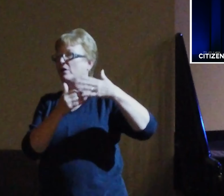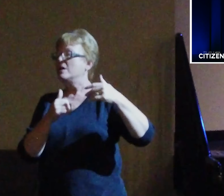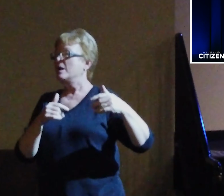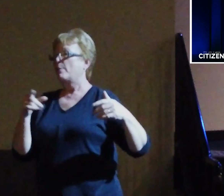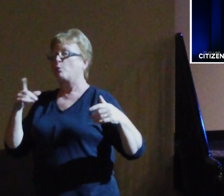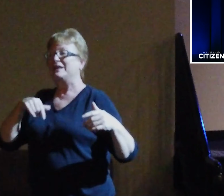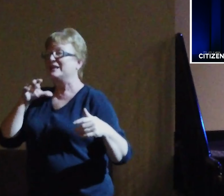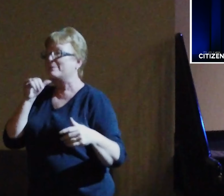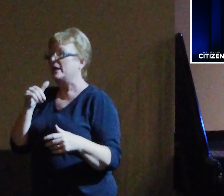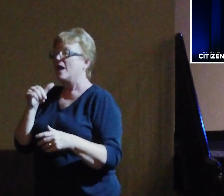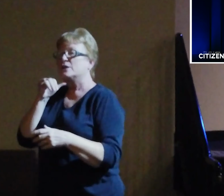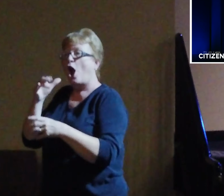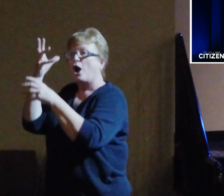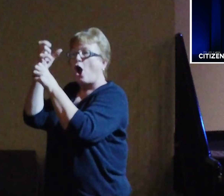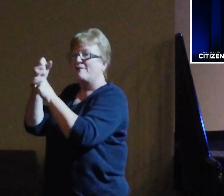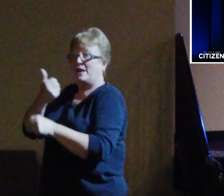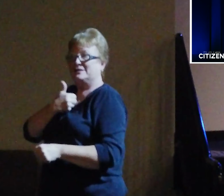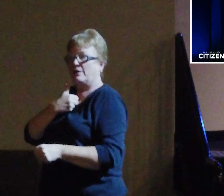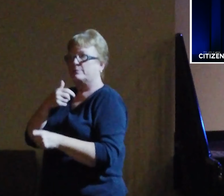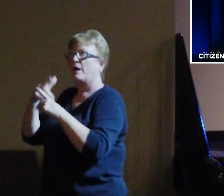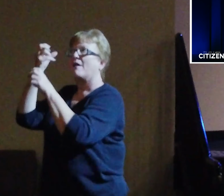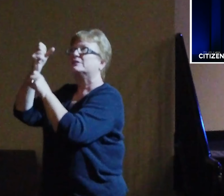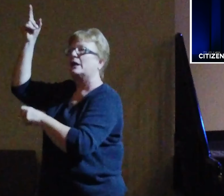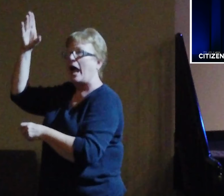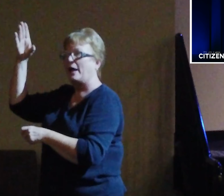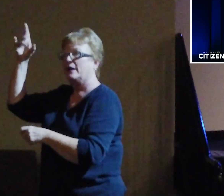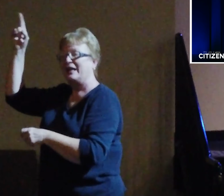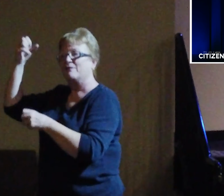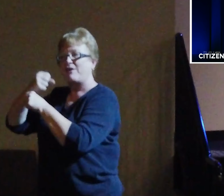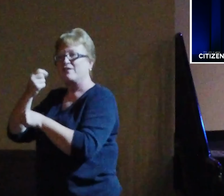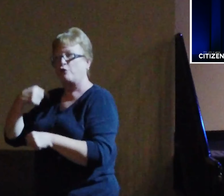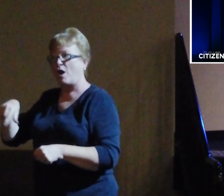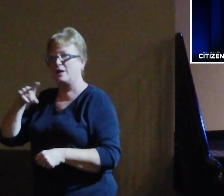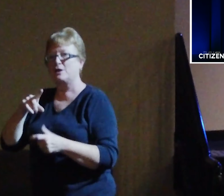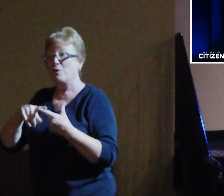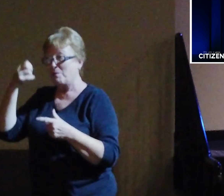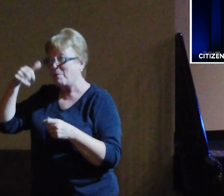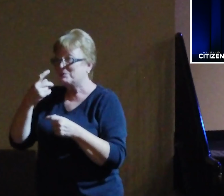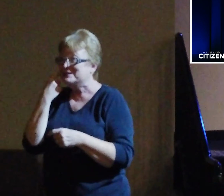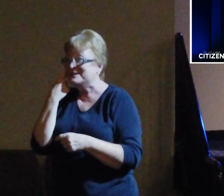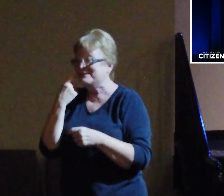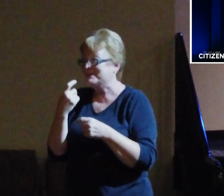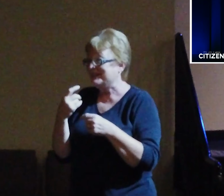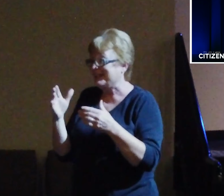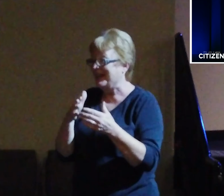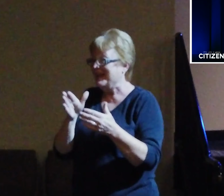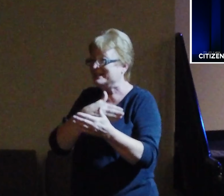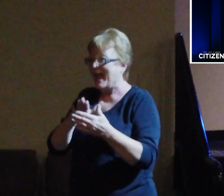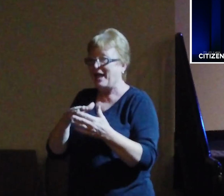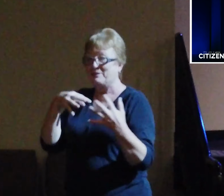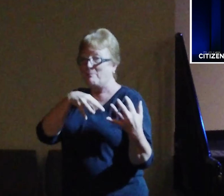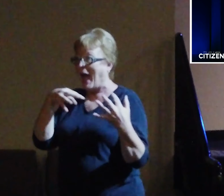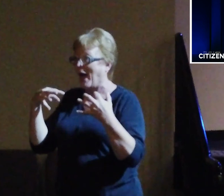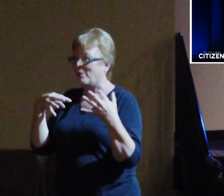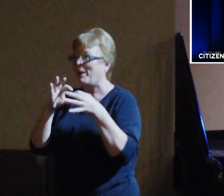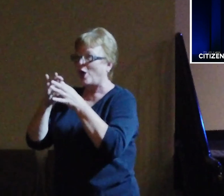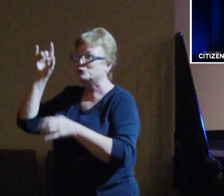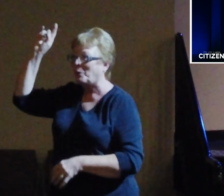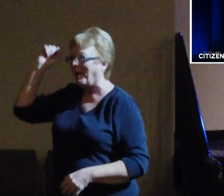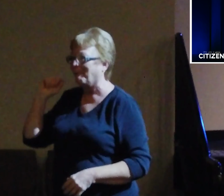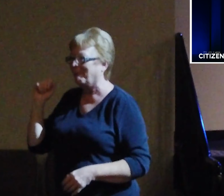ourselves, but in God, who fights for us and has also won the battle. We sang about that this morning. Won the battle and defeated the